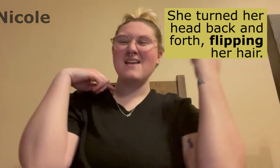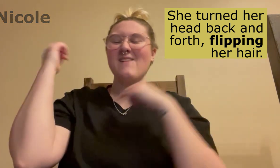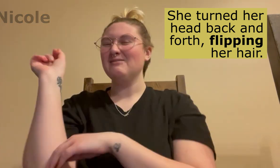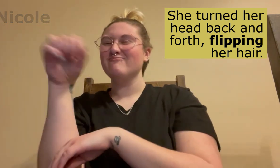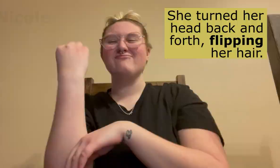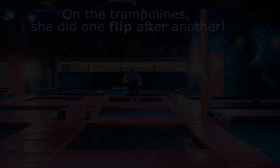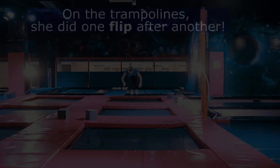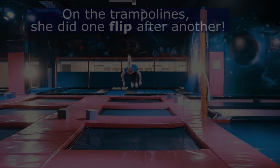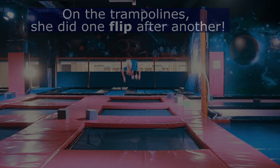back and forth.